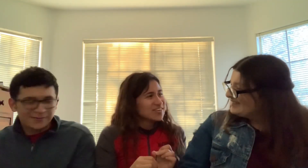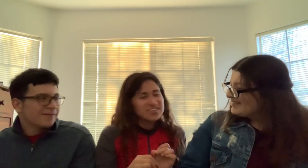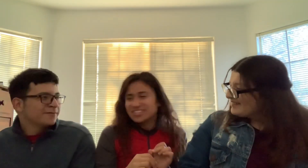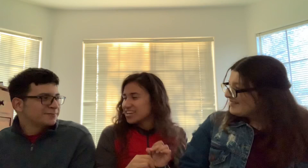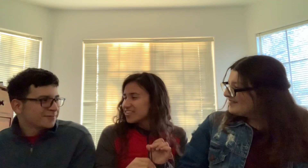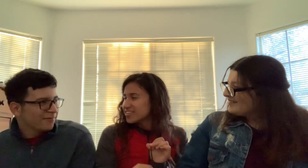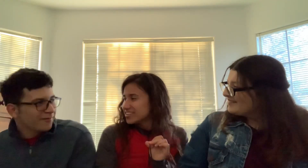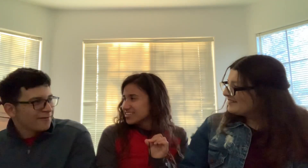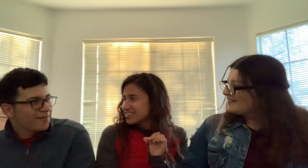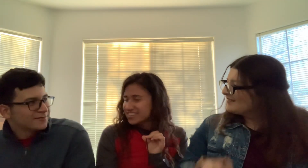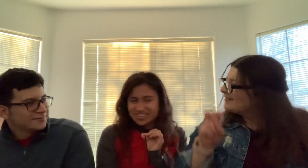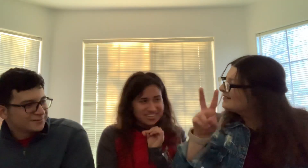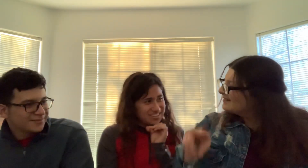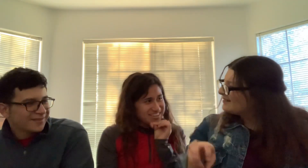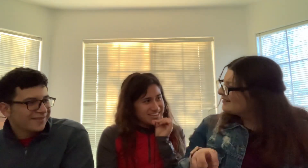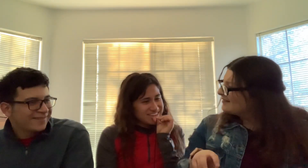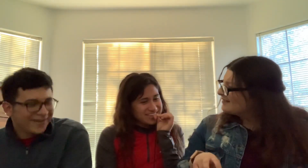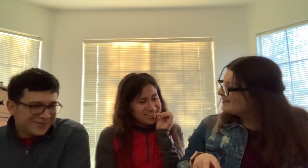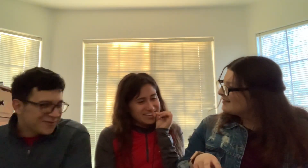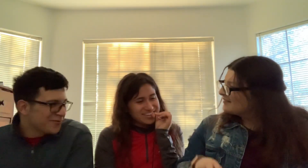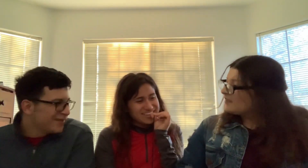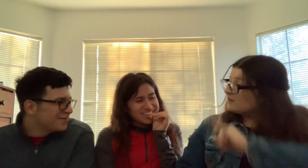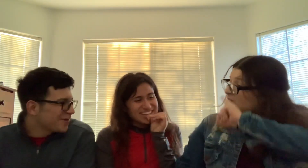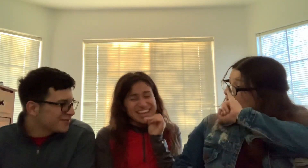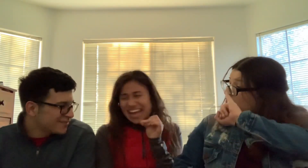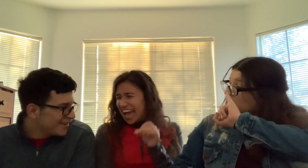What's that? I don't know, you made up your own.